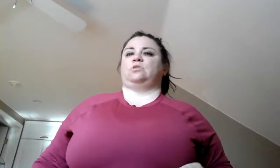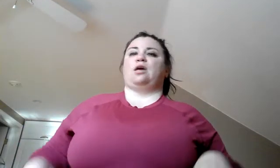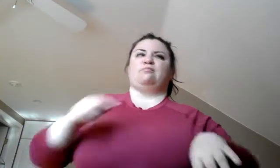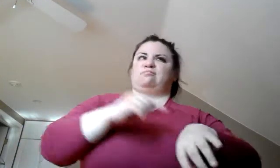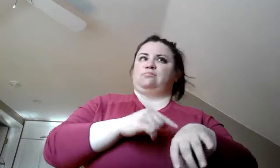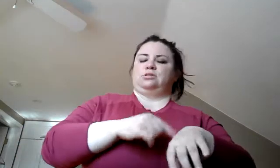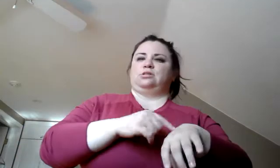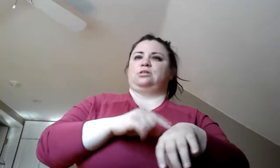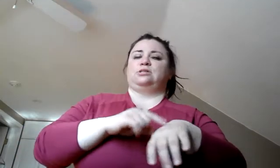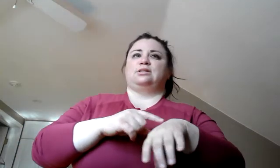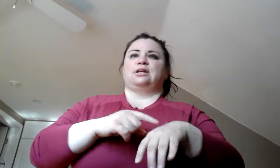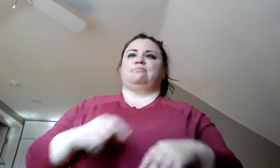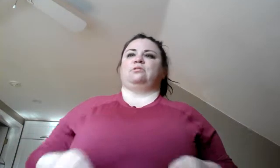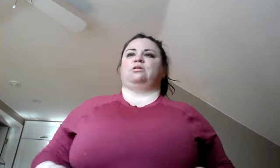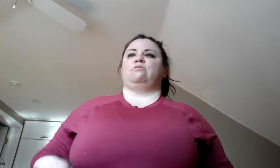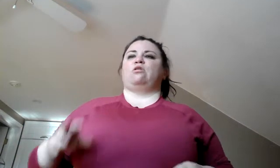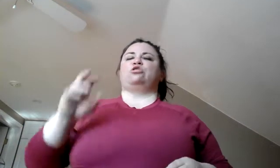time check. And we got about 3.5 minutes, guys.